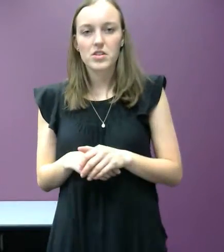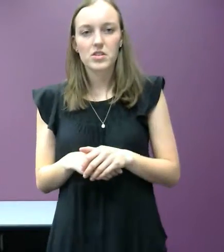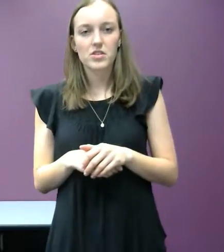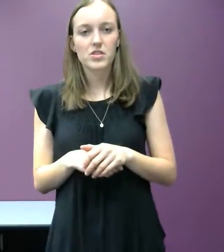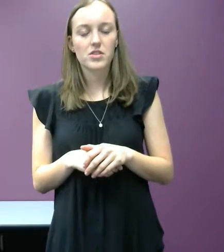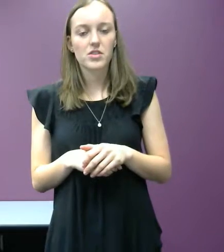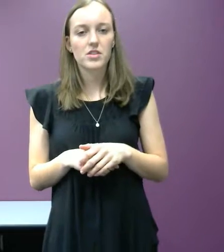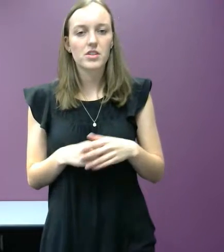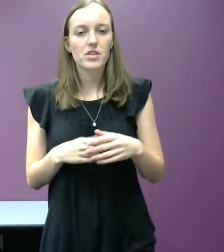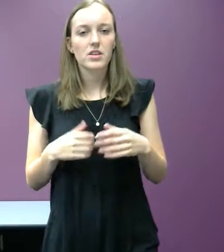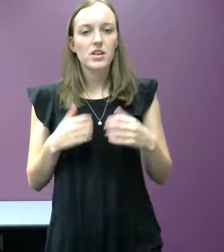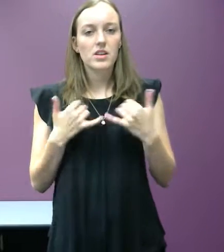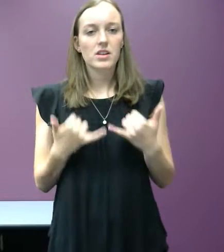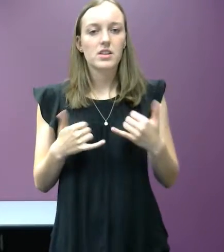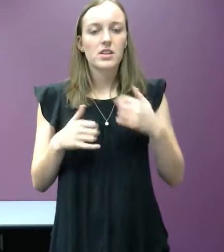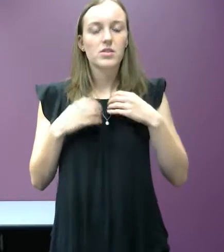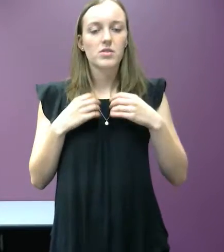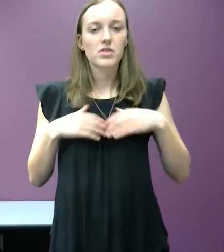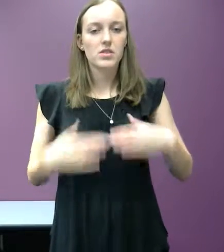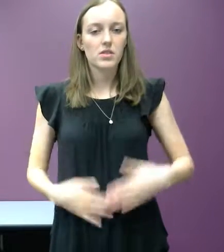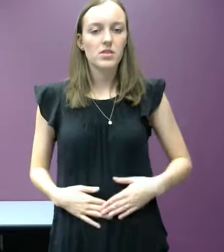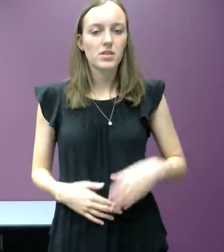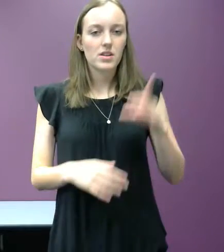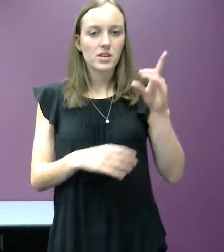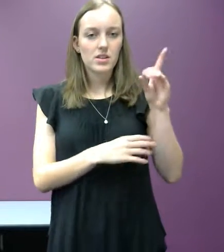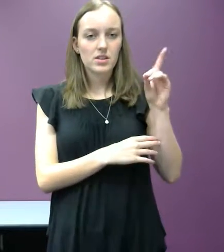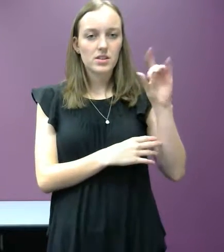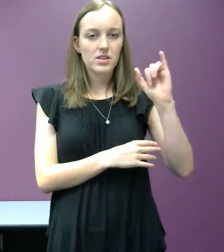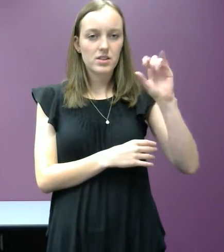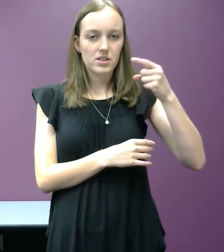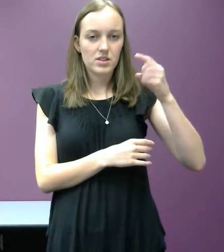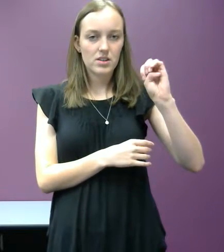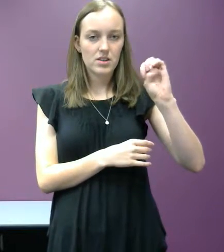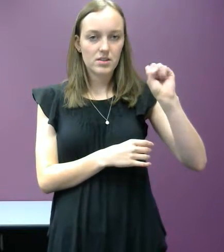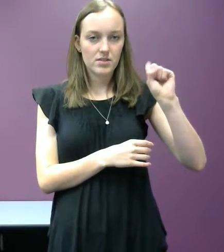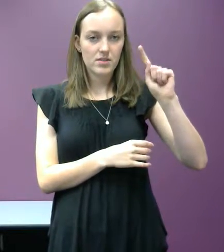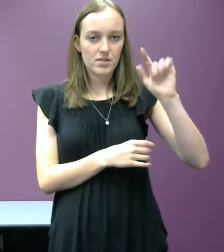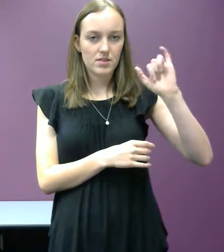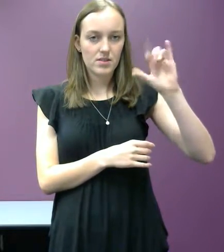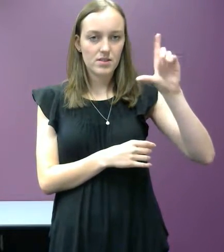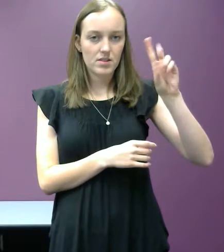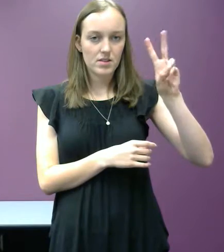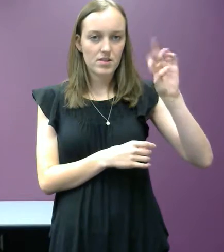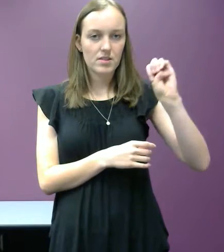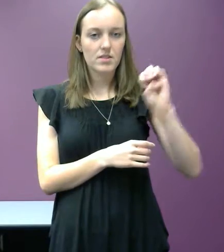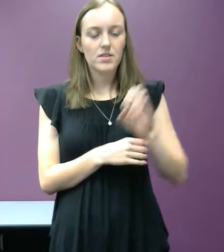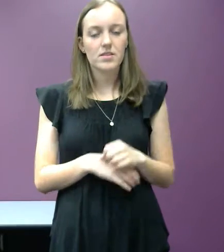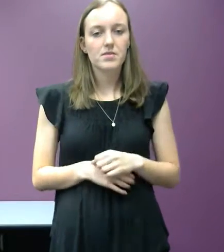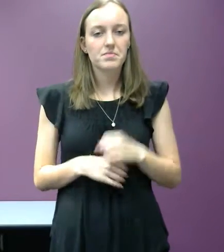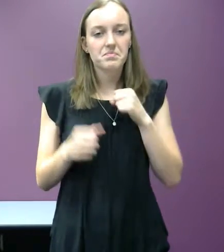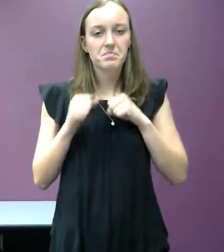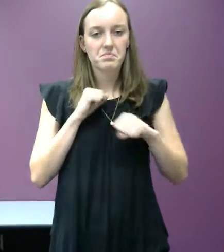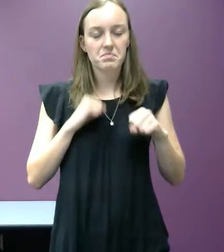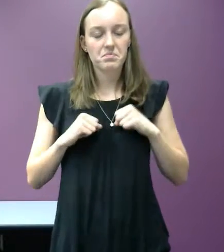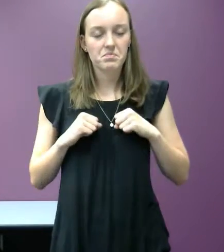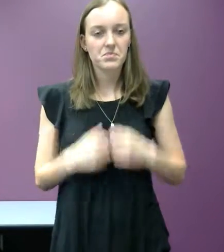system. And you know, we just had lunch and we're sitting here, and our bodies are actually doing the things that we're going to talk about right